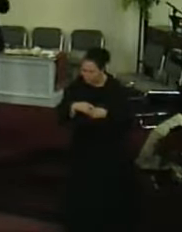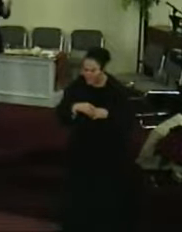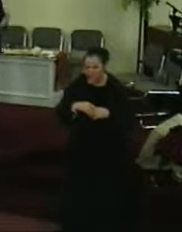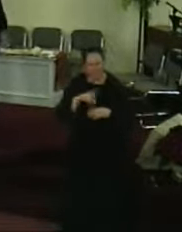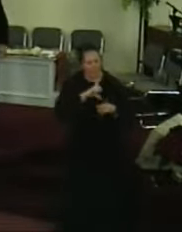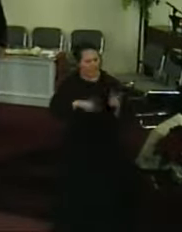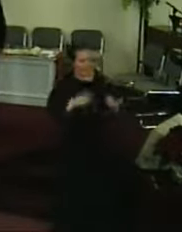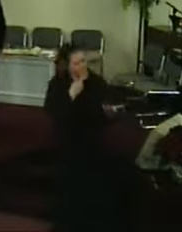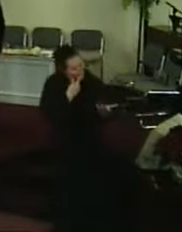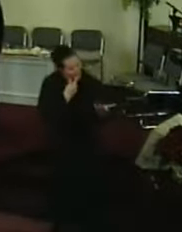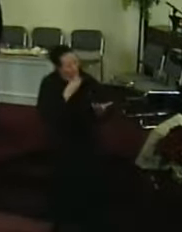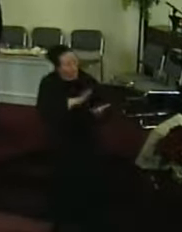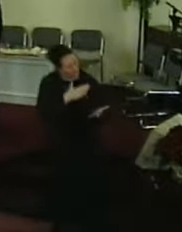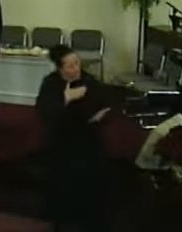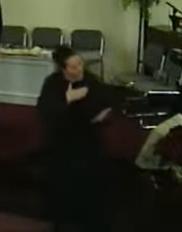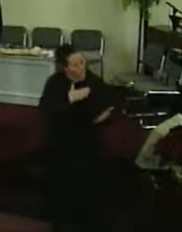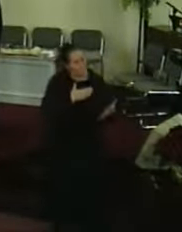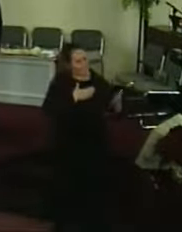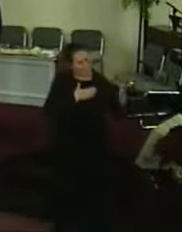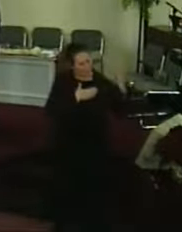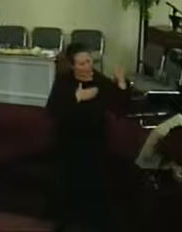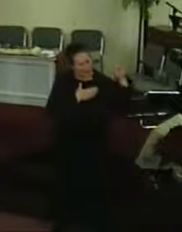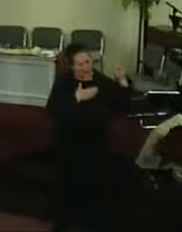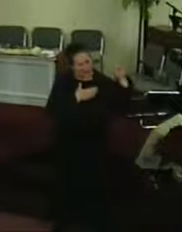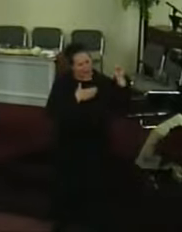problem? Tell me about it.